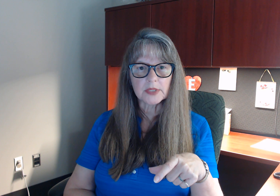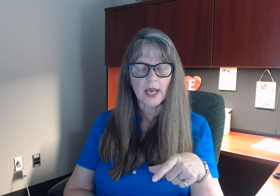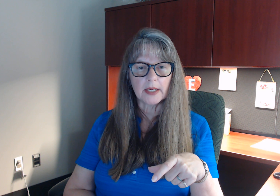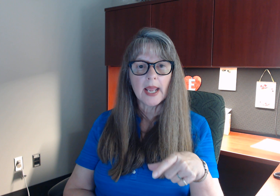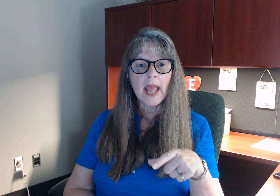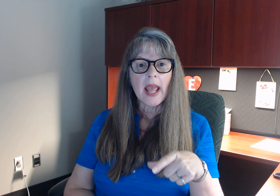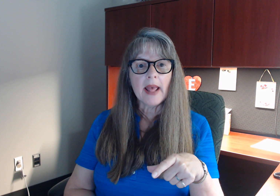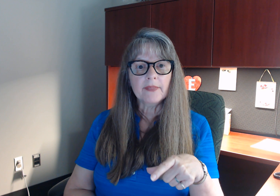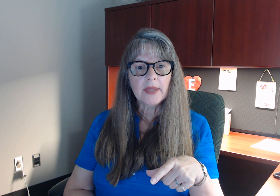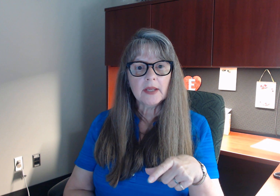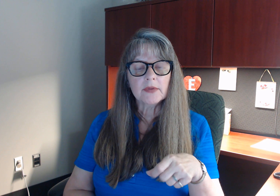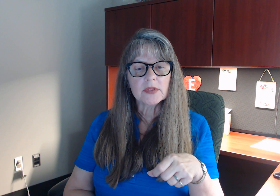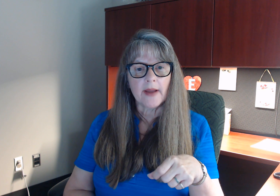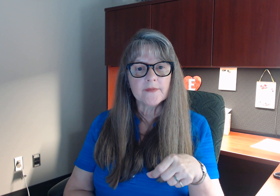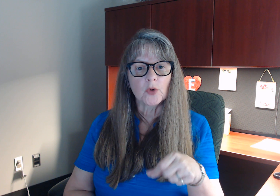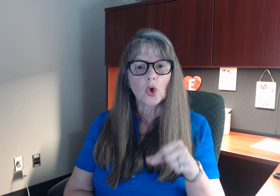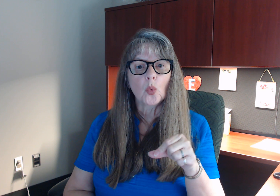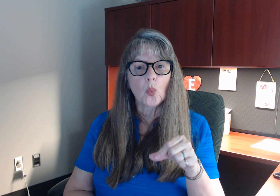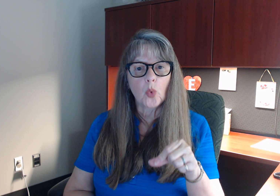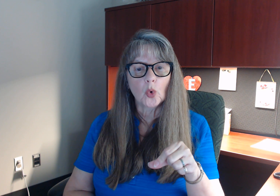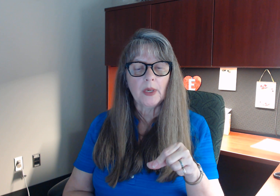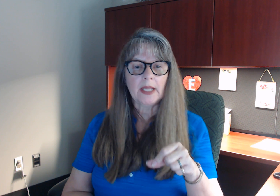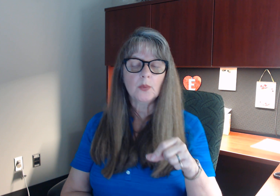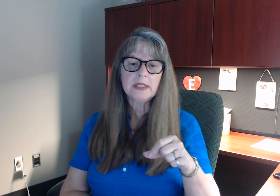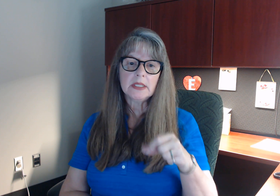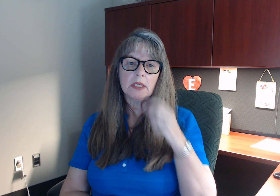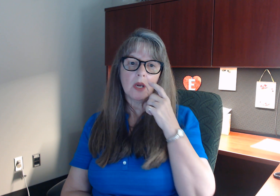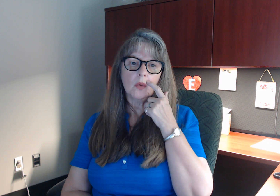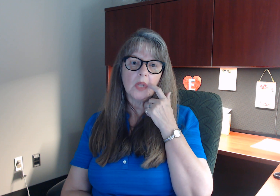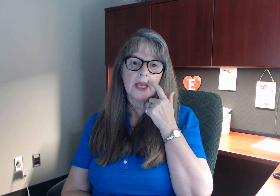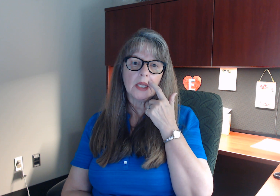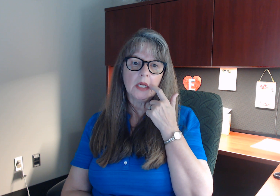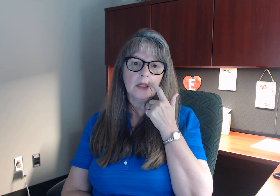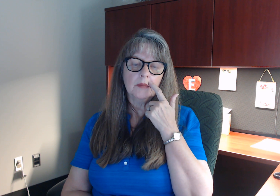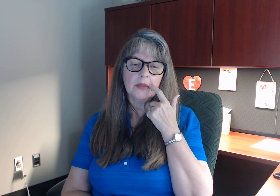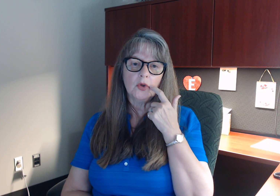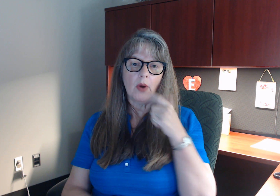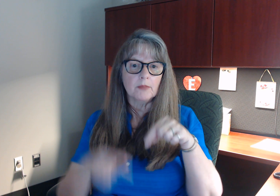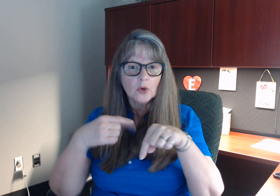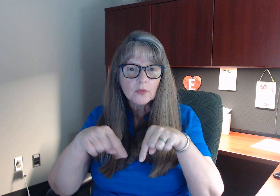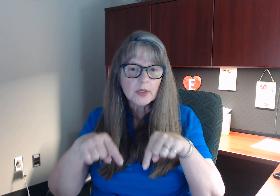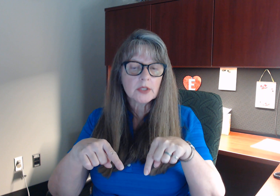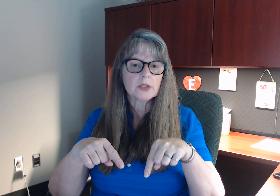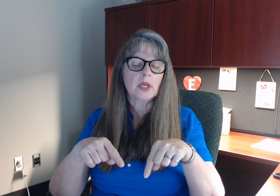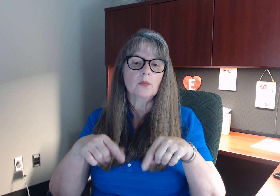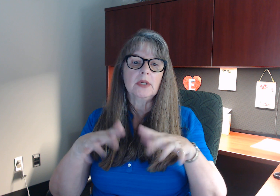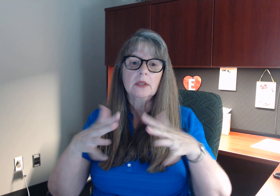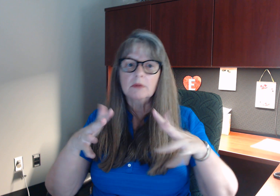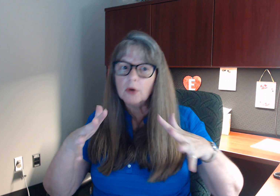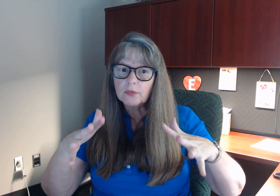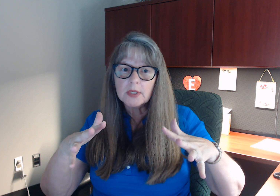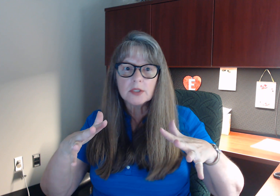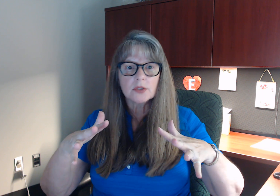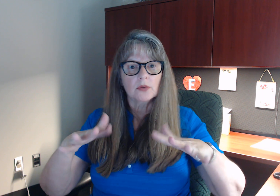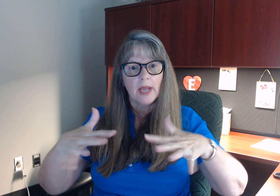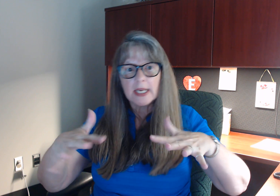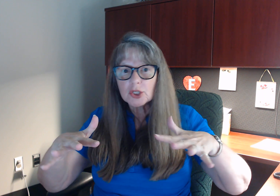sign. And then the sign for worry, like we did, I'm nervous, and we did nervous or